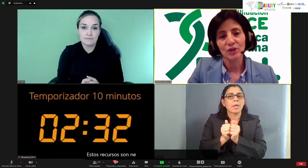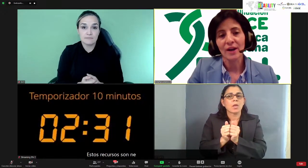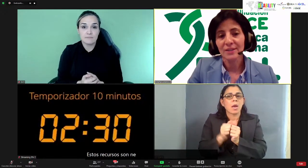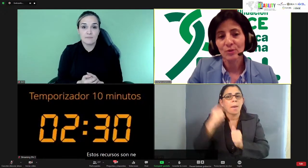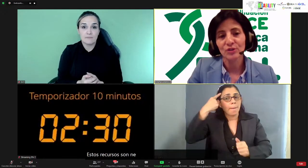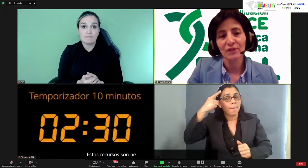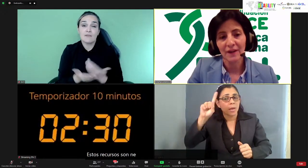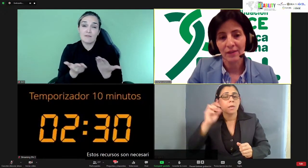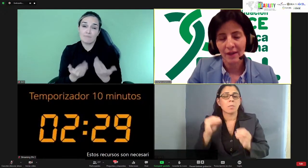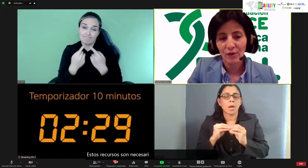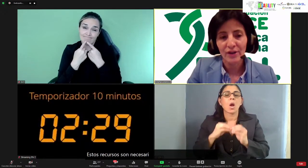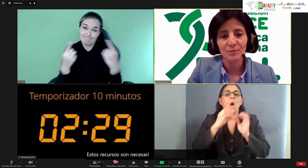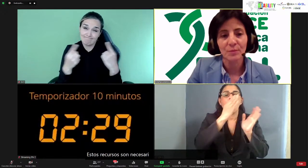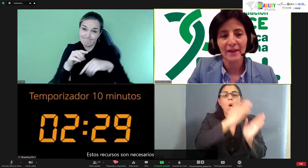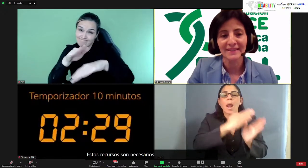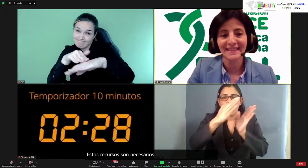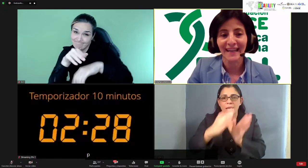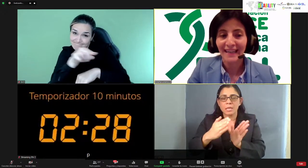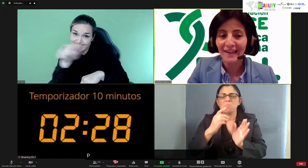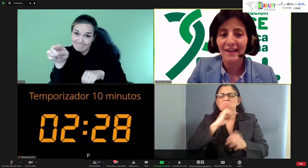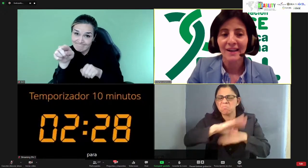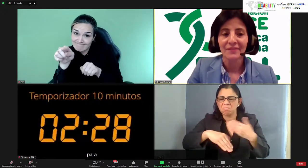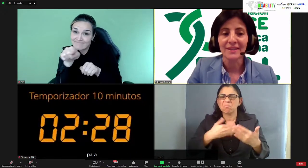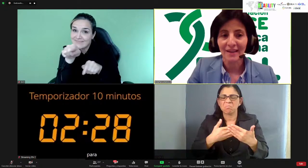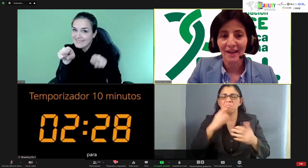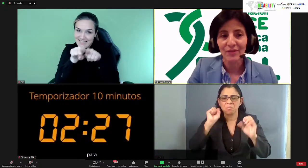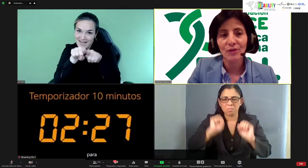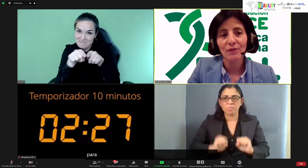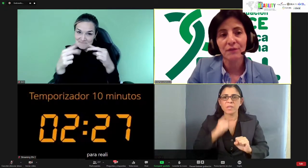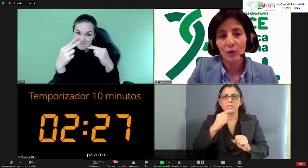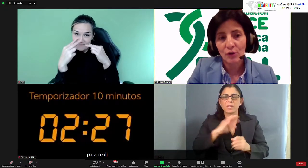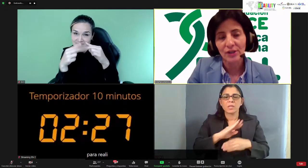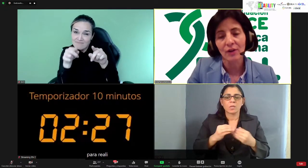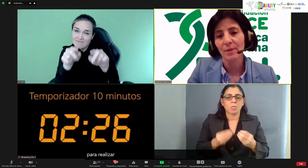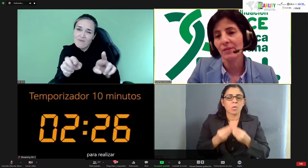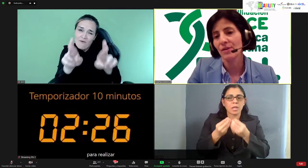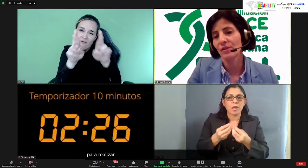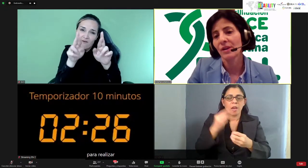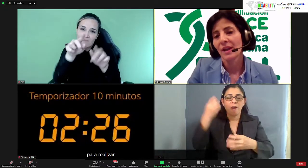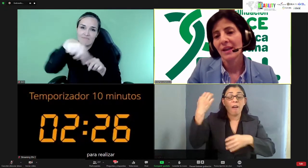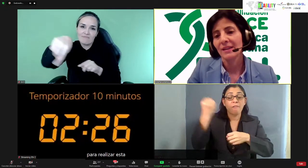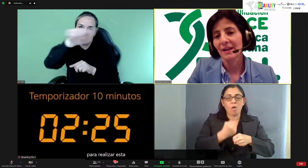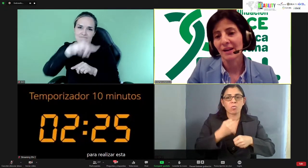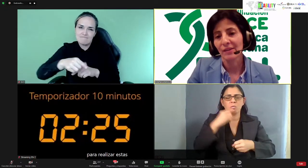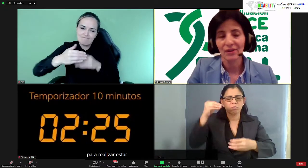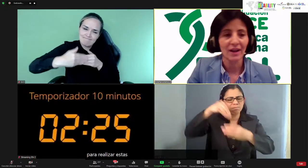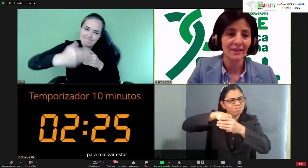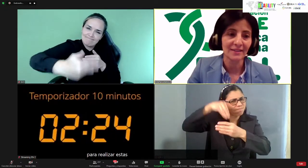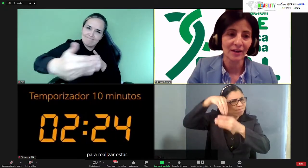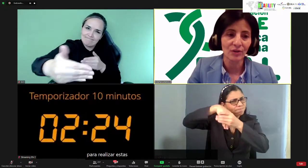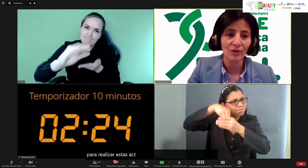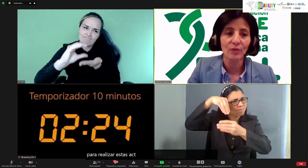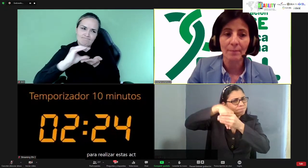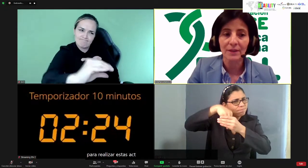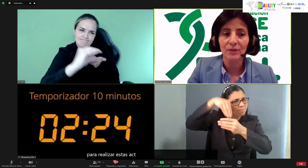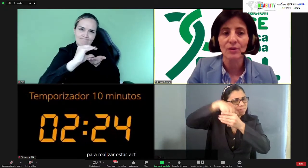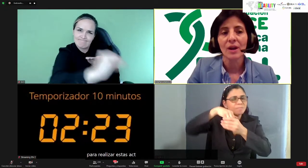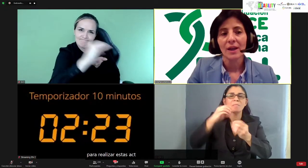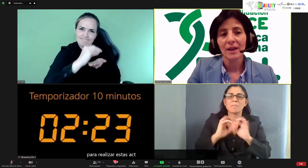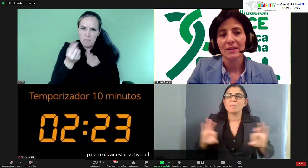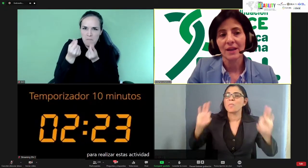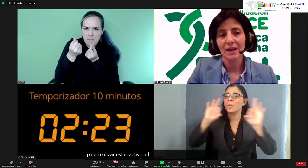call for the co-funding organizations to continue providing funds to